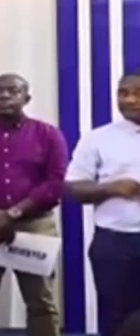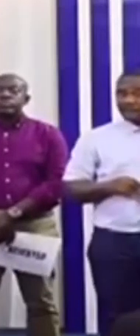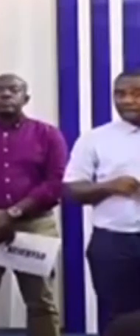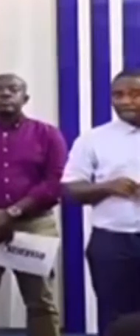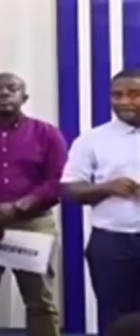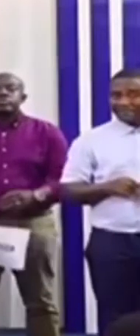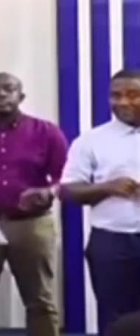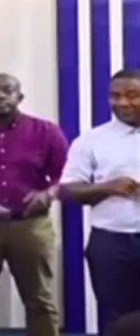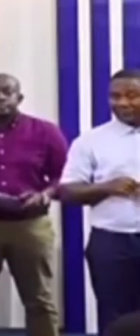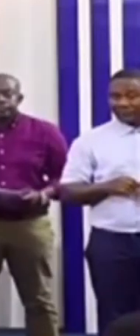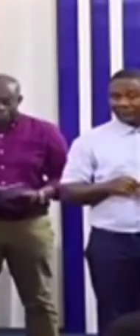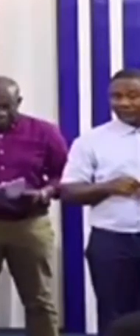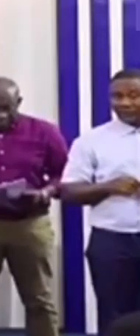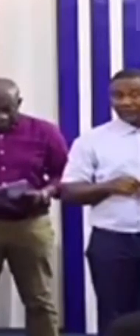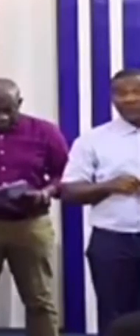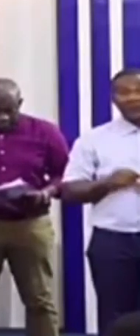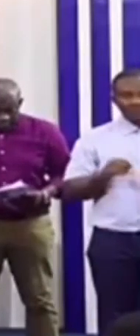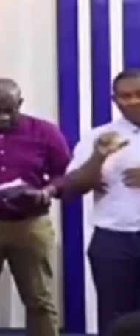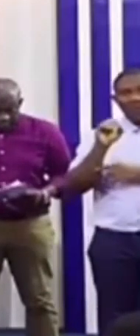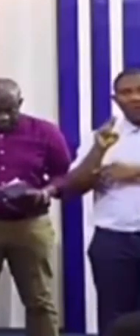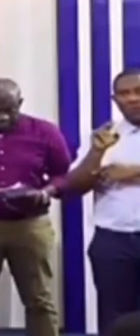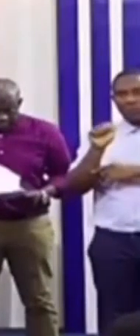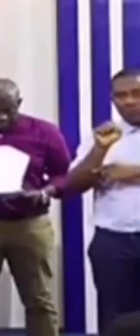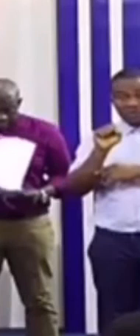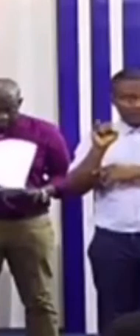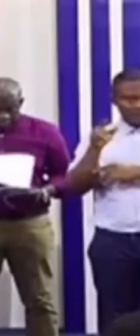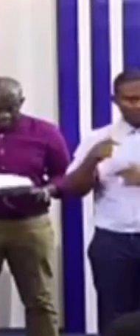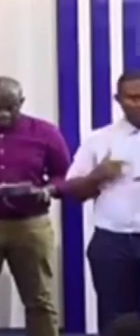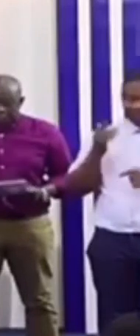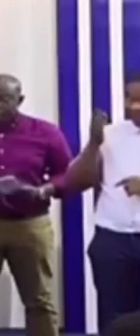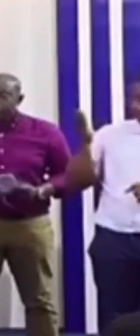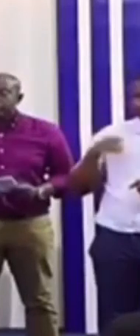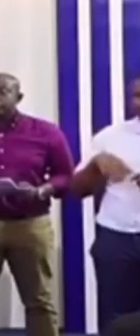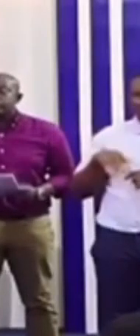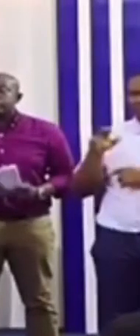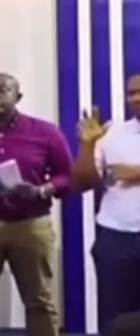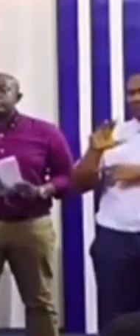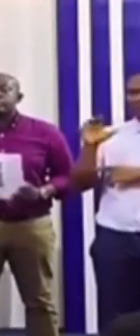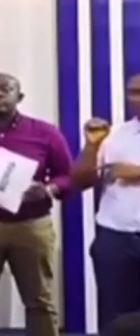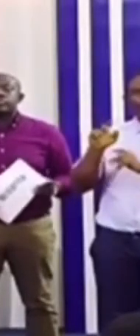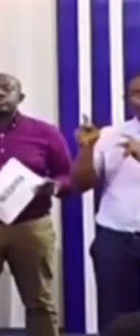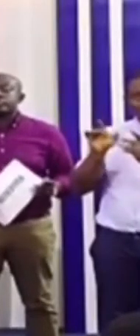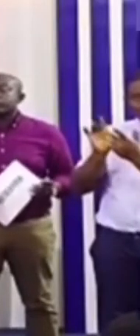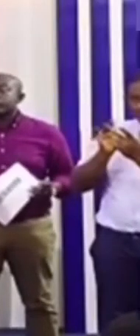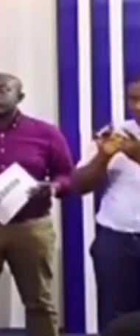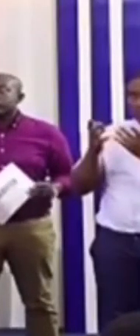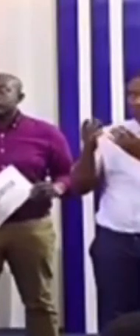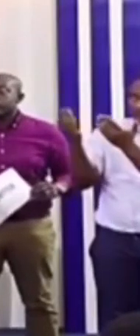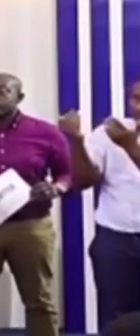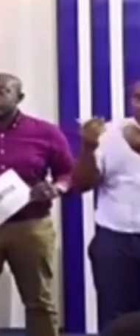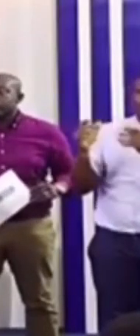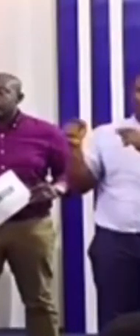and the place residence is Obuasi. Currently, we've identified 30 contacts, and all the 30 contacts are being followed